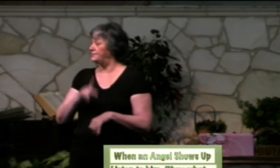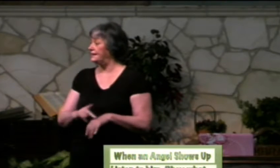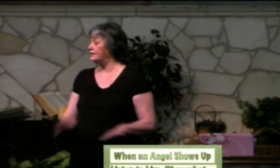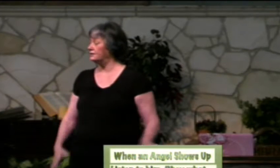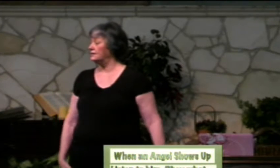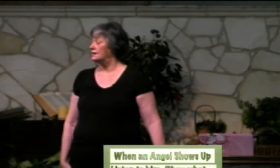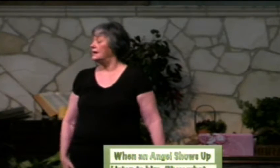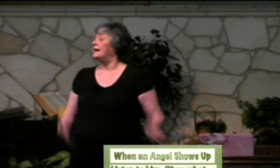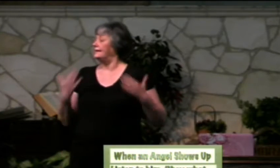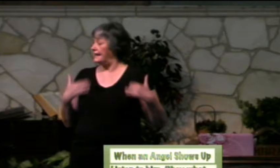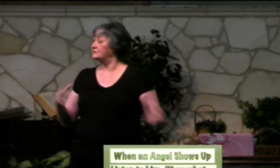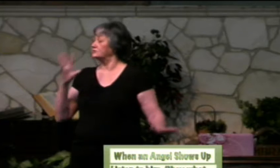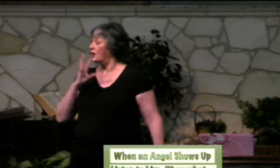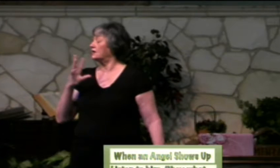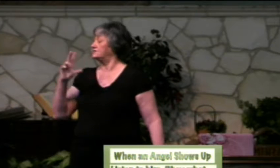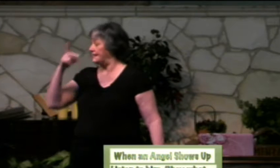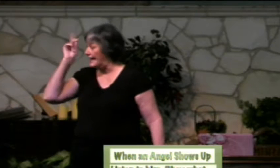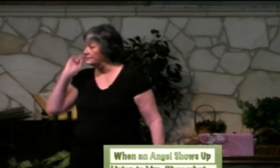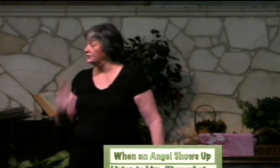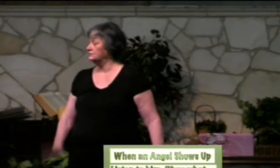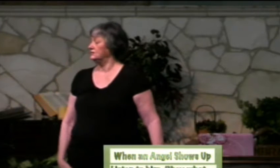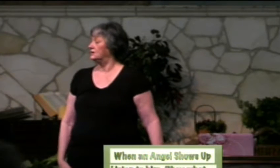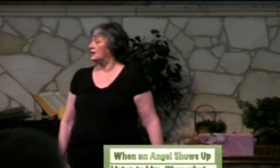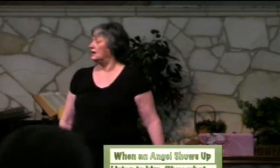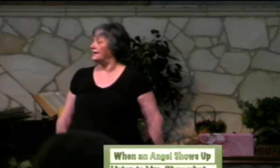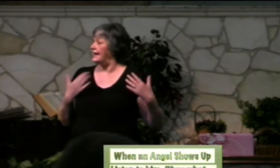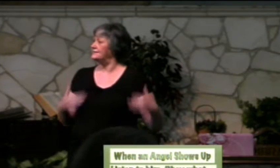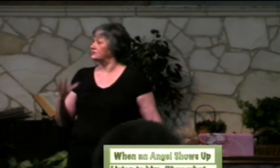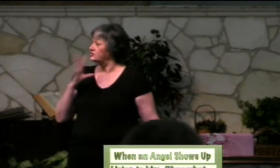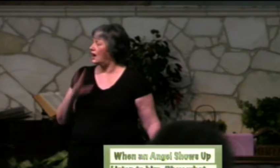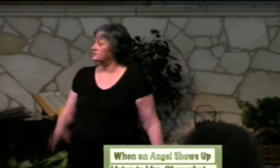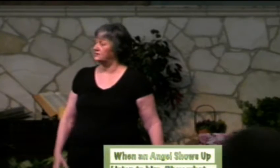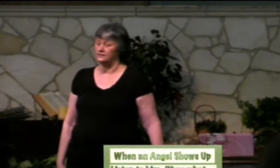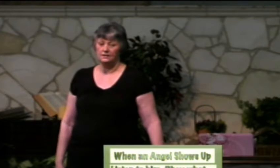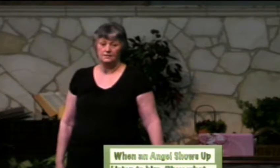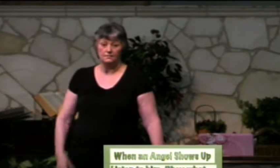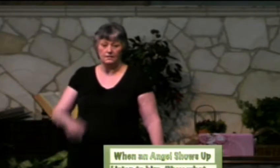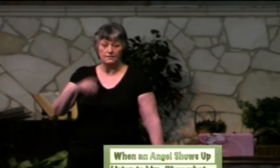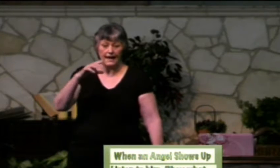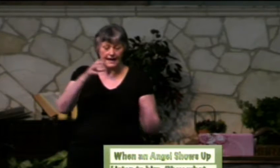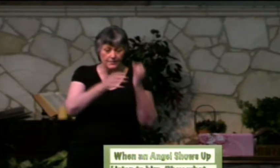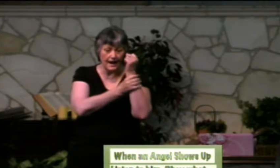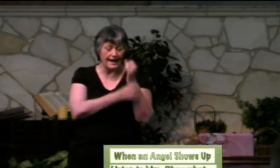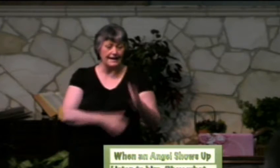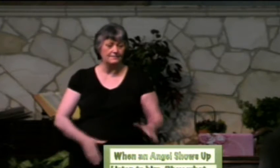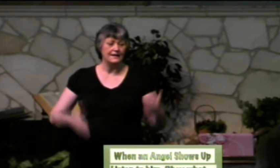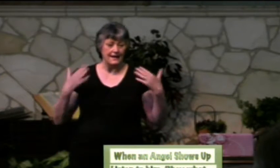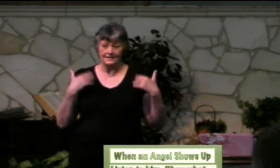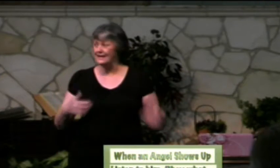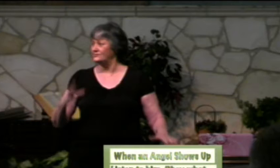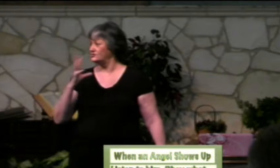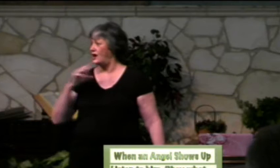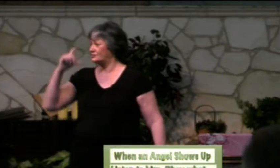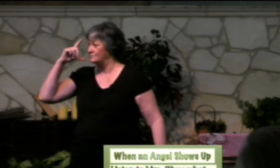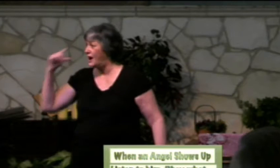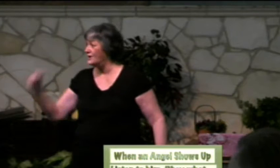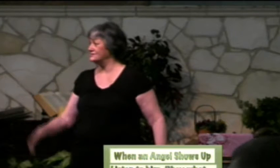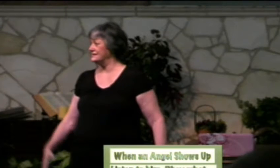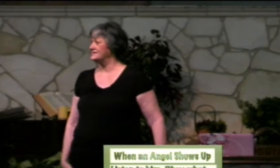Peter. An angel talked to Daniel. An angel talked to Abraham. An angel talked to Moses.